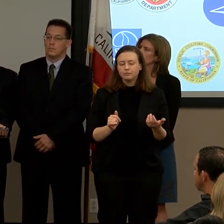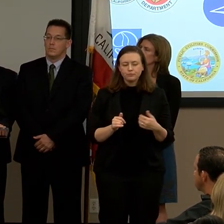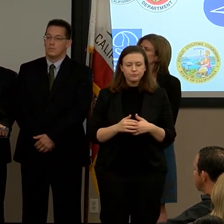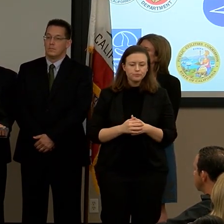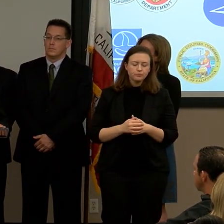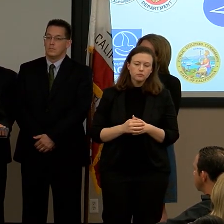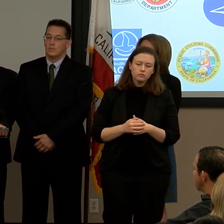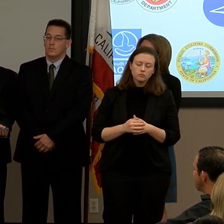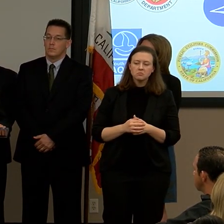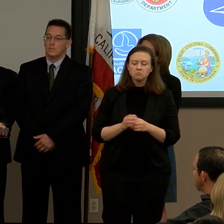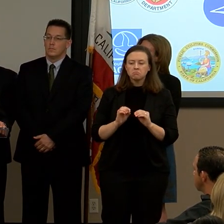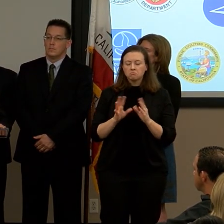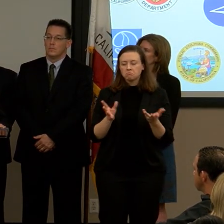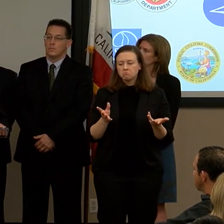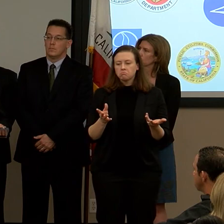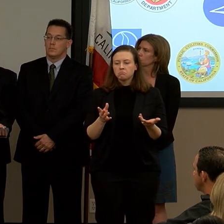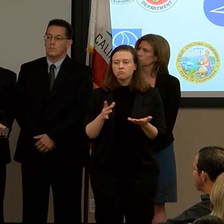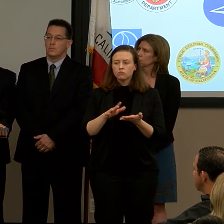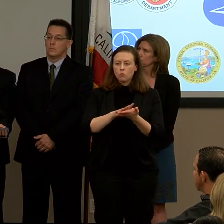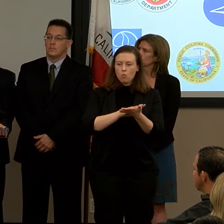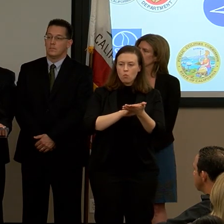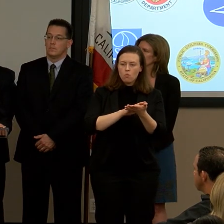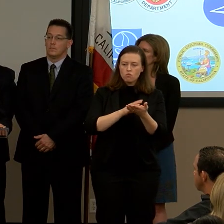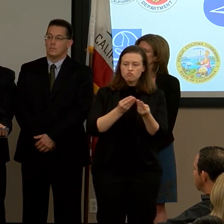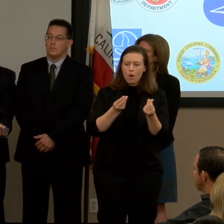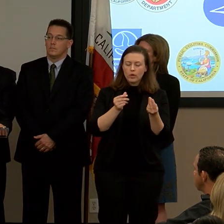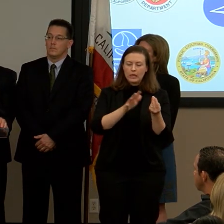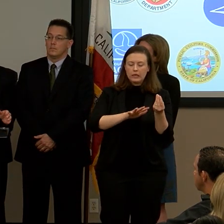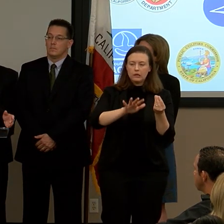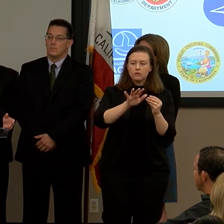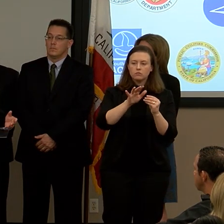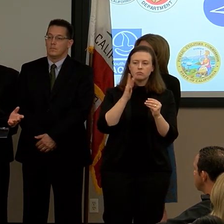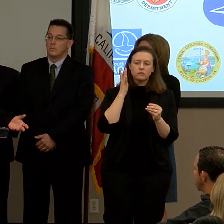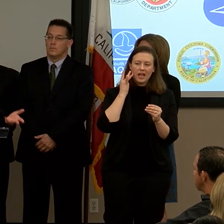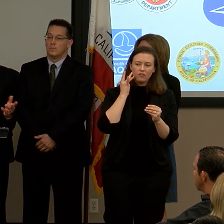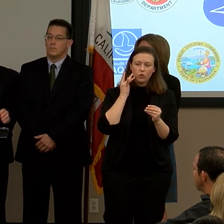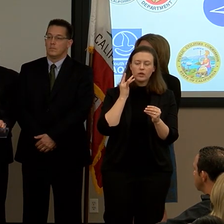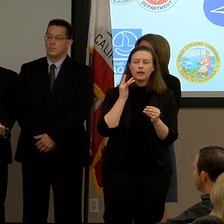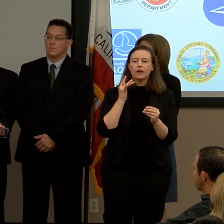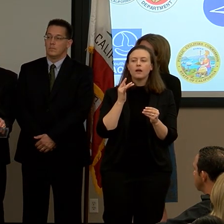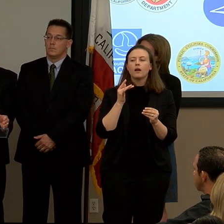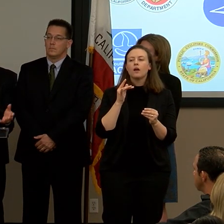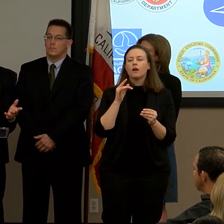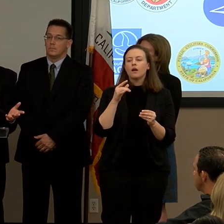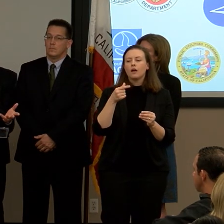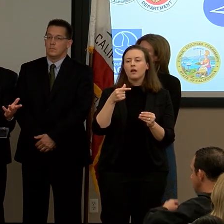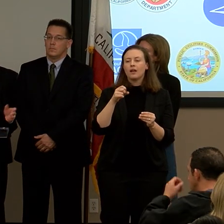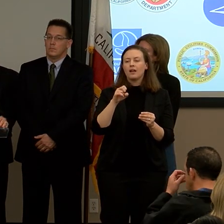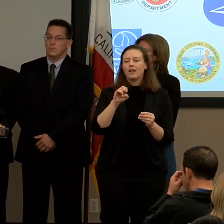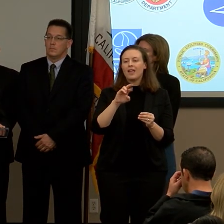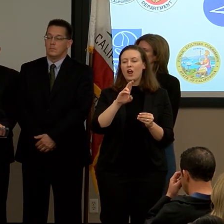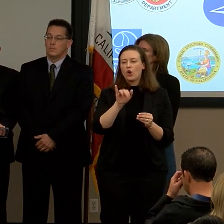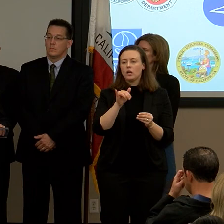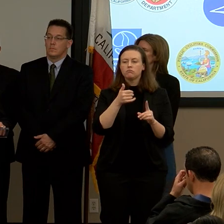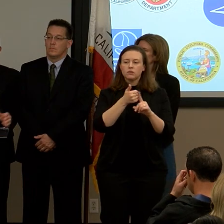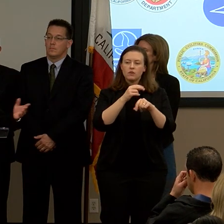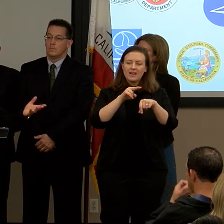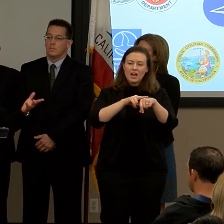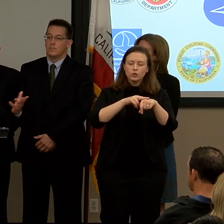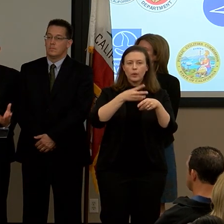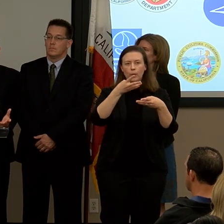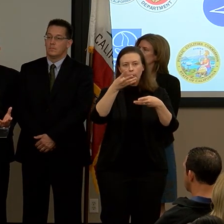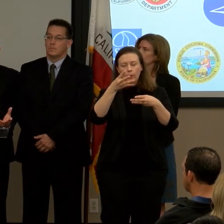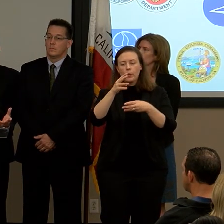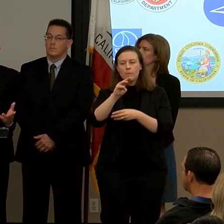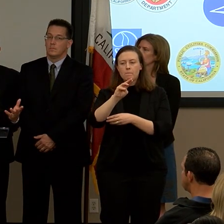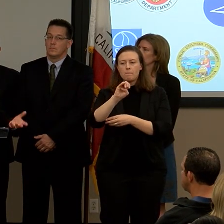Obviously, there are properties throughout California, dairies that release natural methane. There are projects out there where we